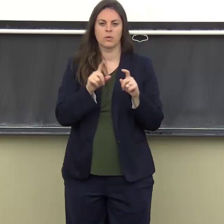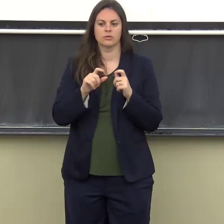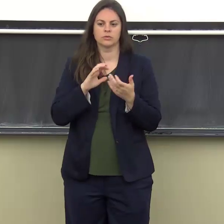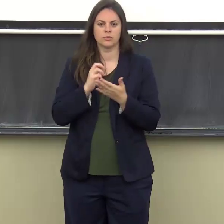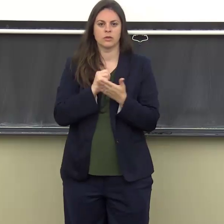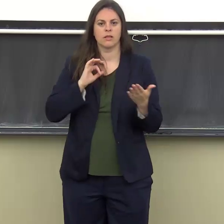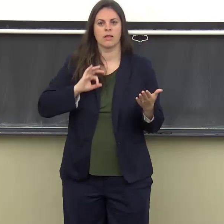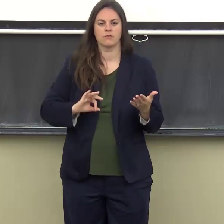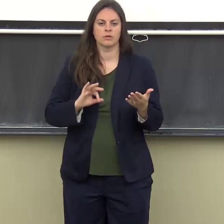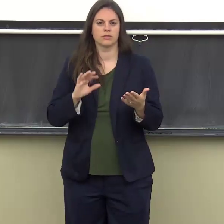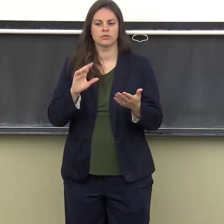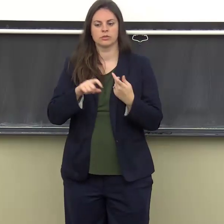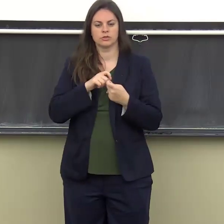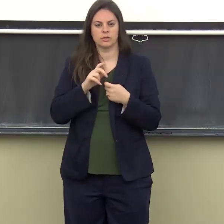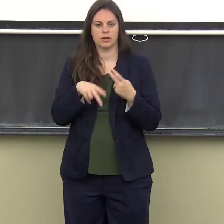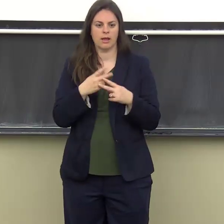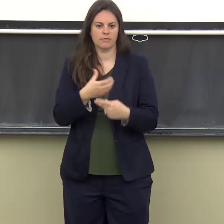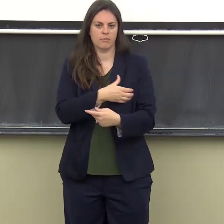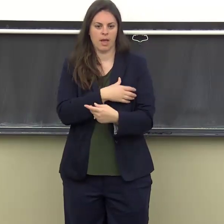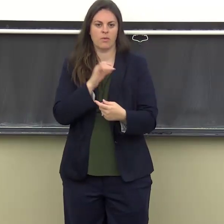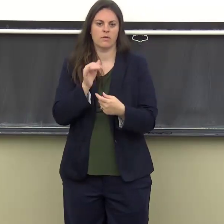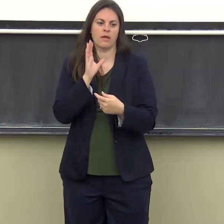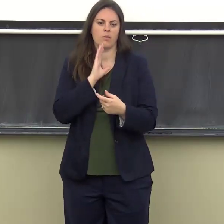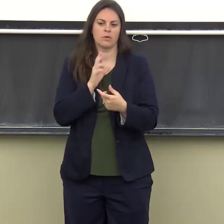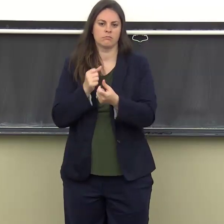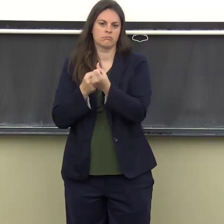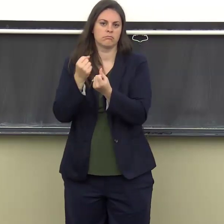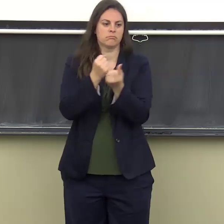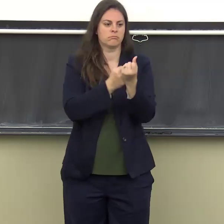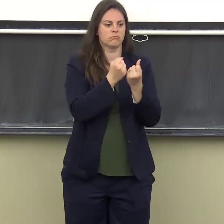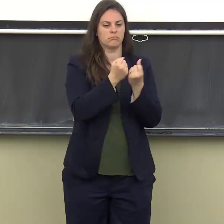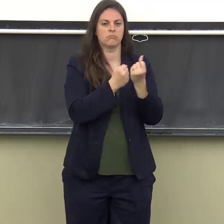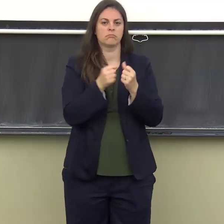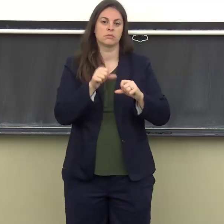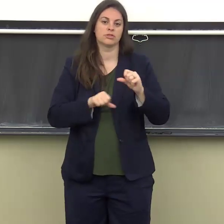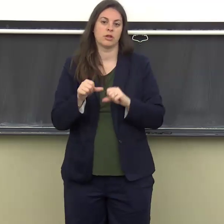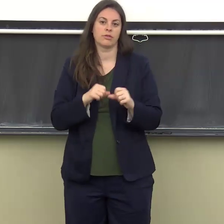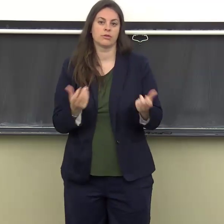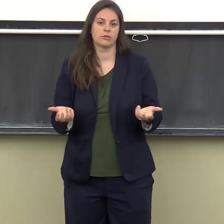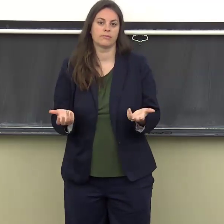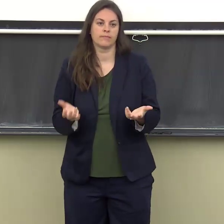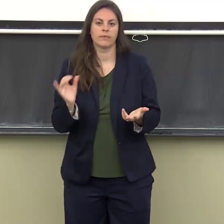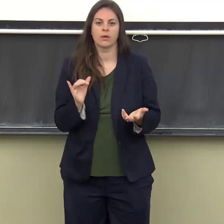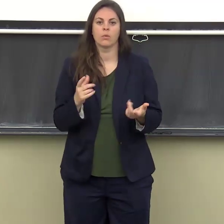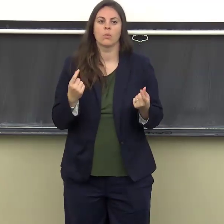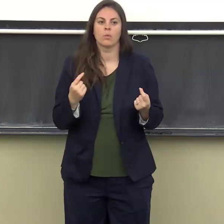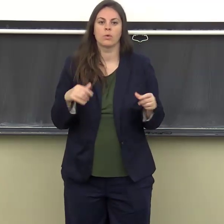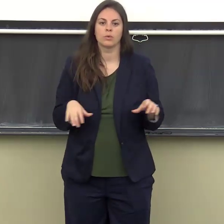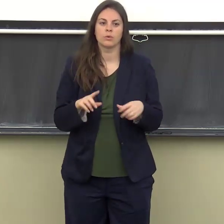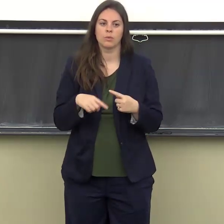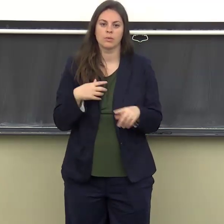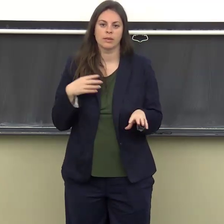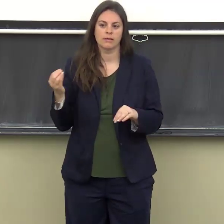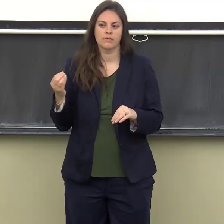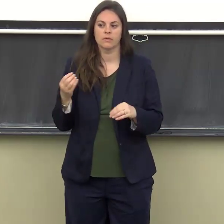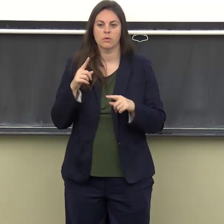in service of each other. I think that would be a nice what do we do when we leave? What are the questions people should be